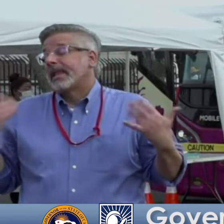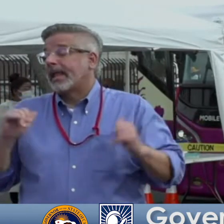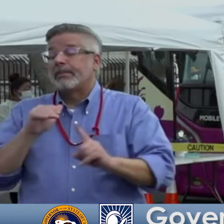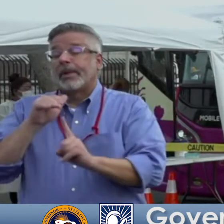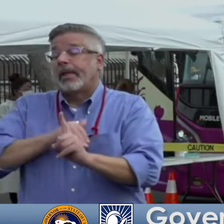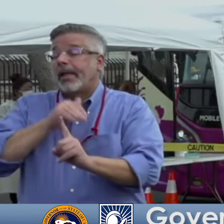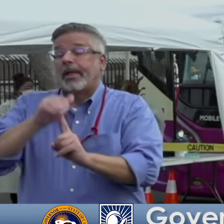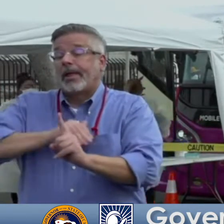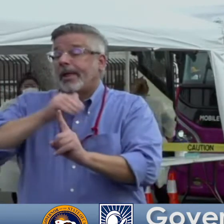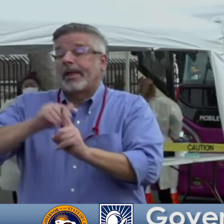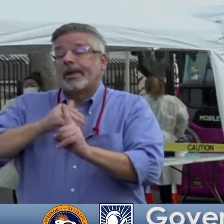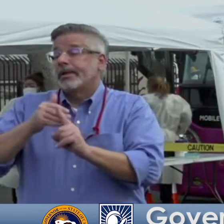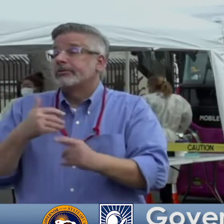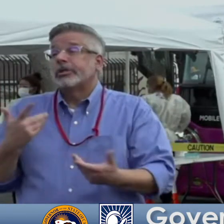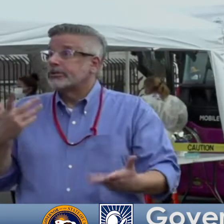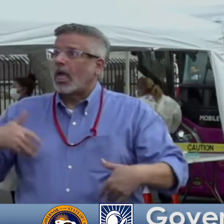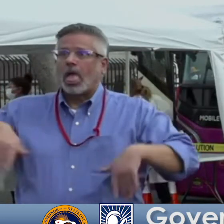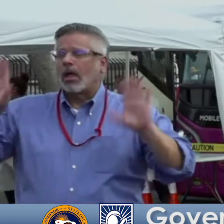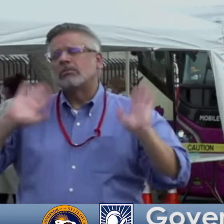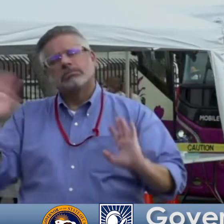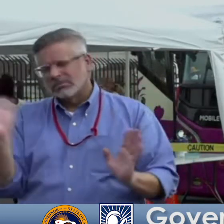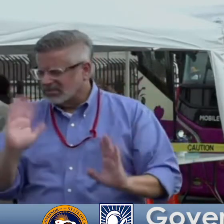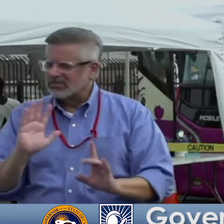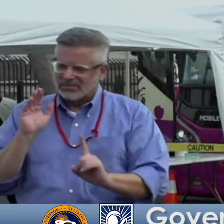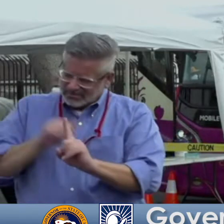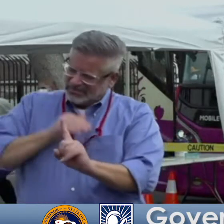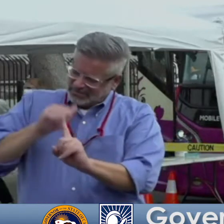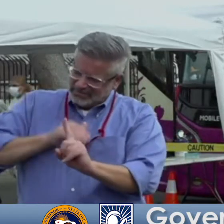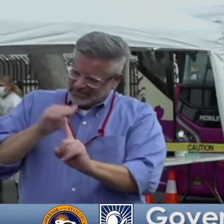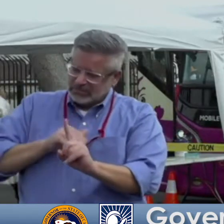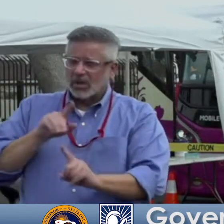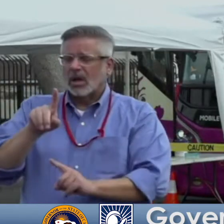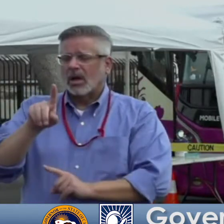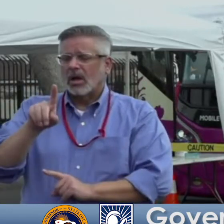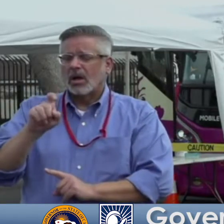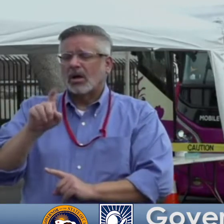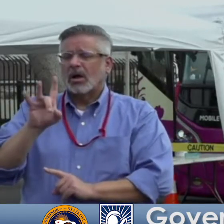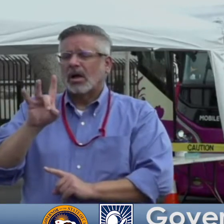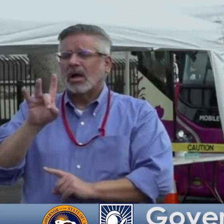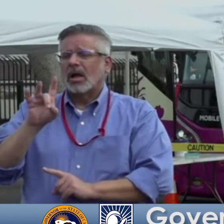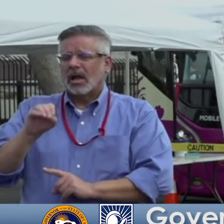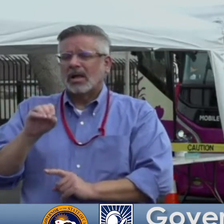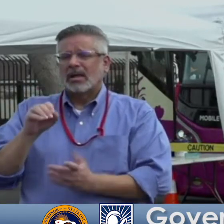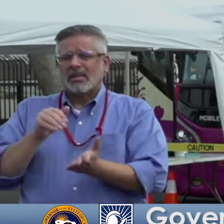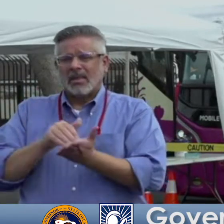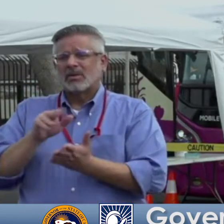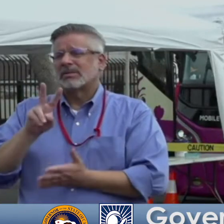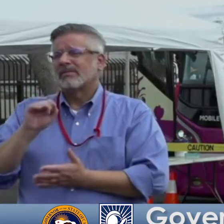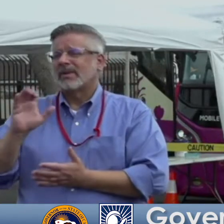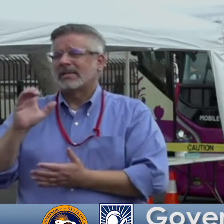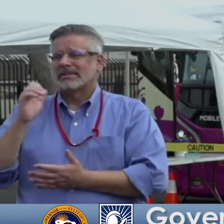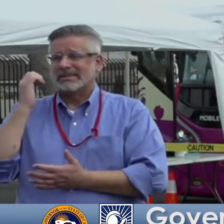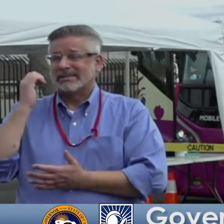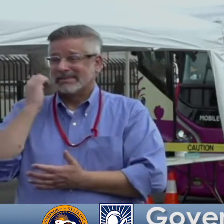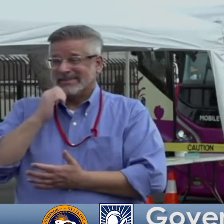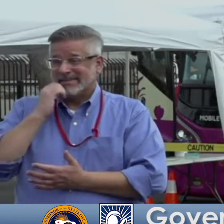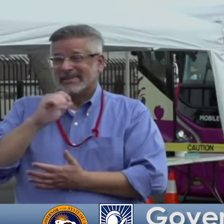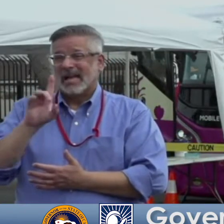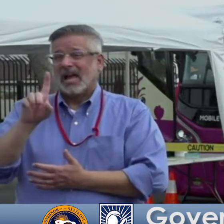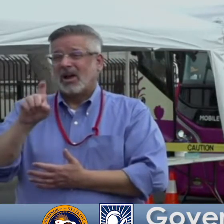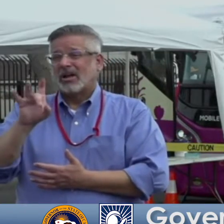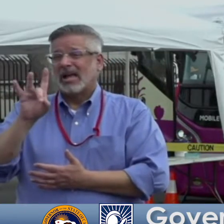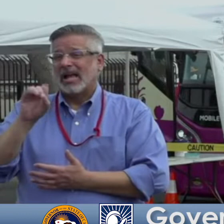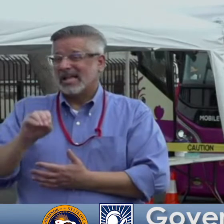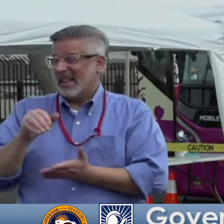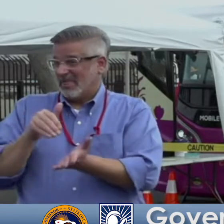give up. We're averaging about 180,000 tests, or rather vaccine doses a day. Averaging